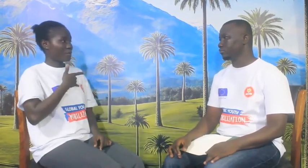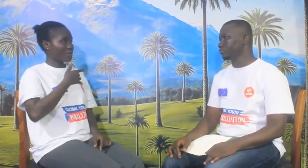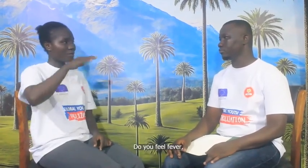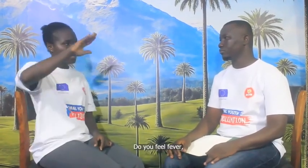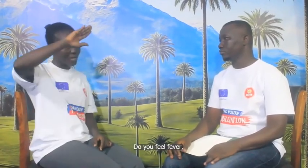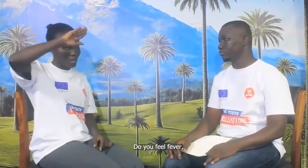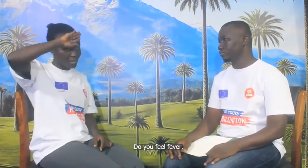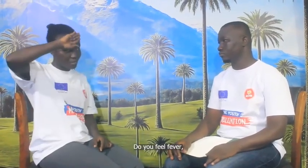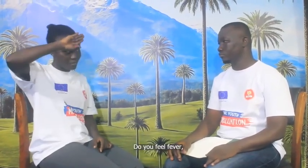Do you feel fever,